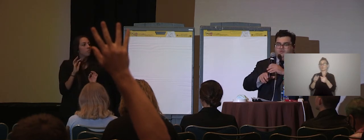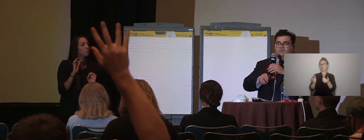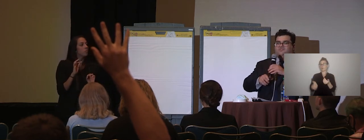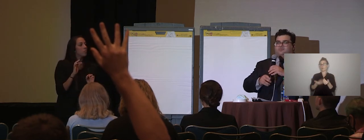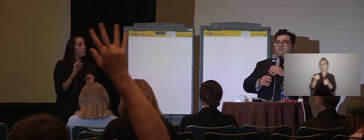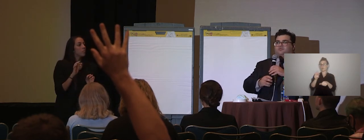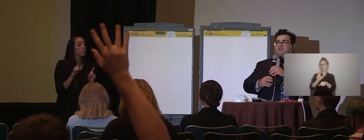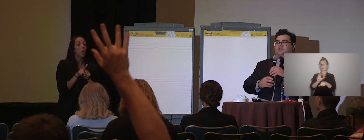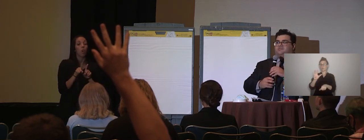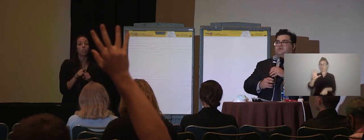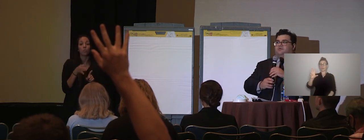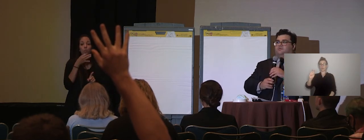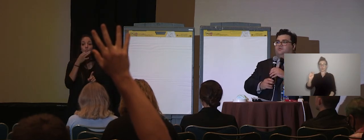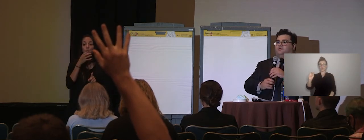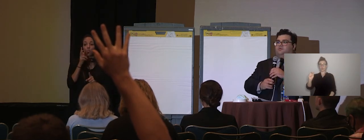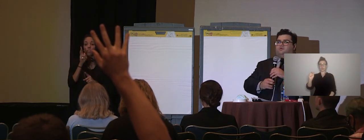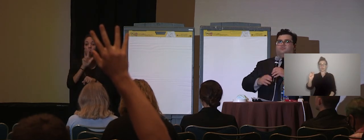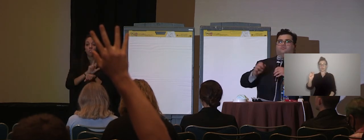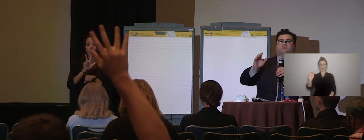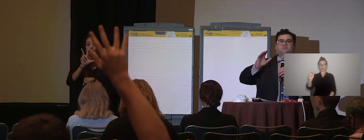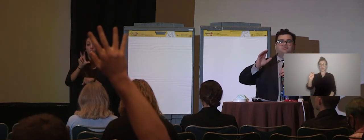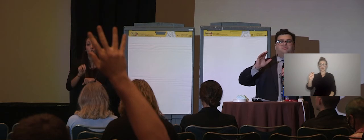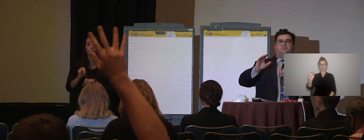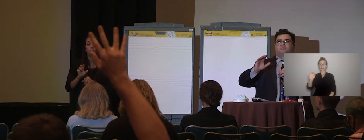Also, it's almost 3:30,